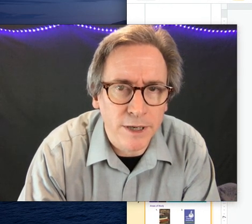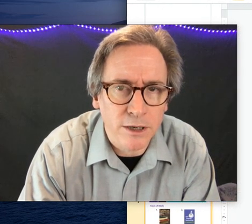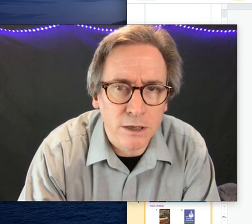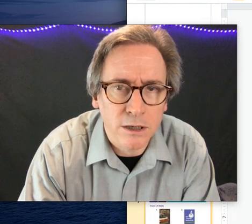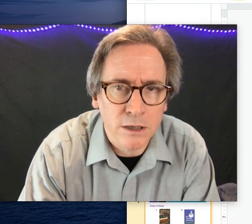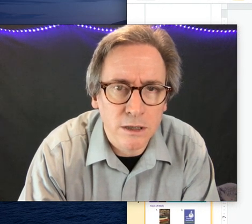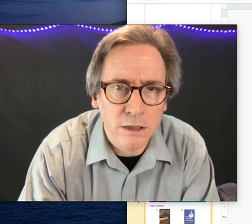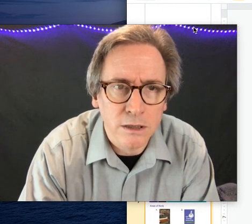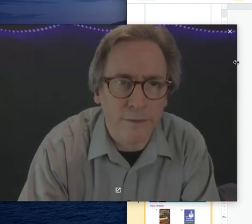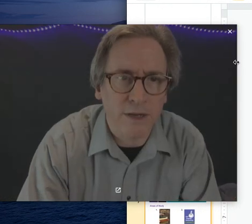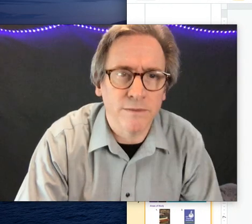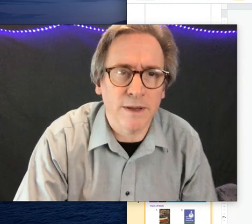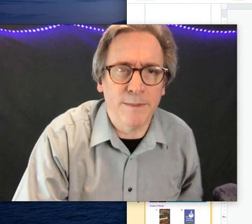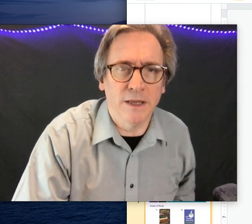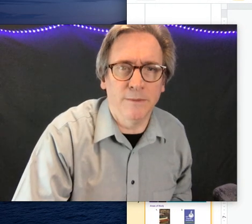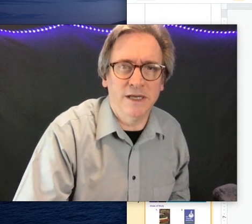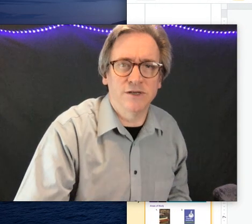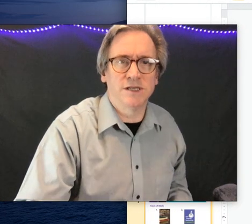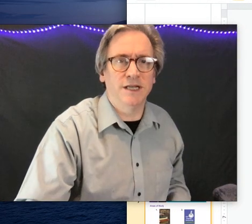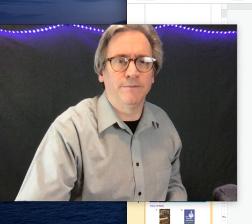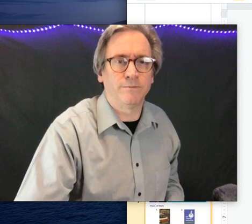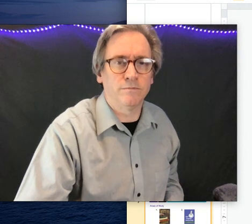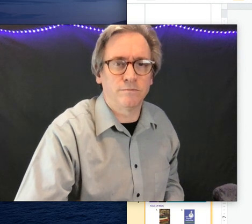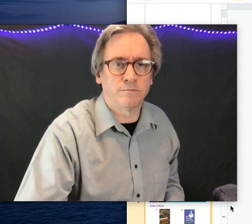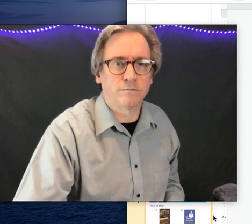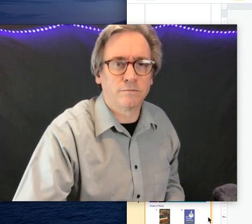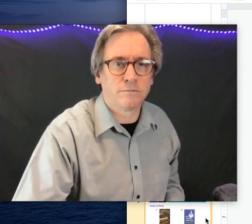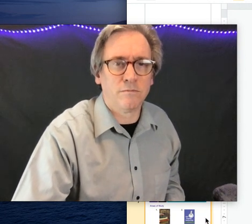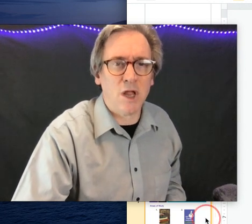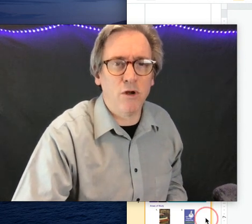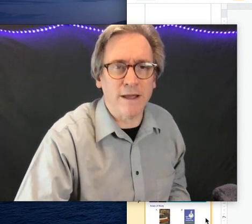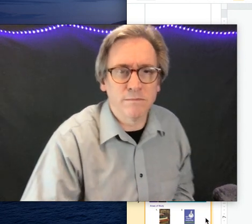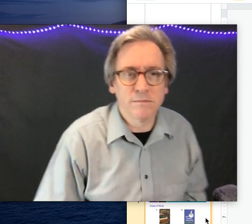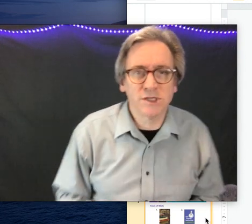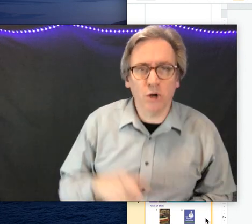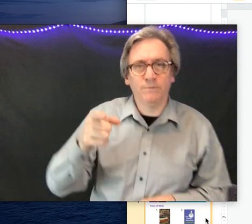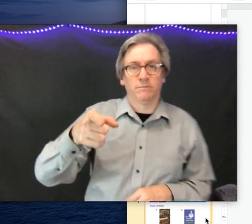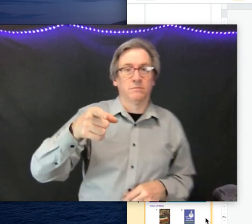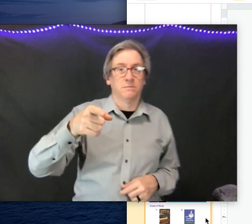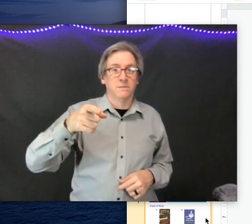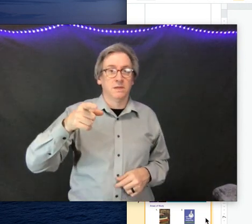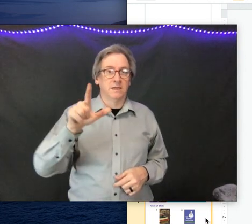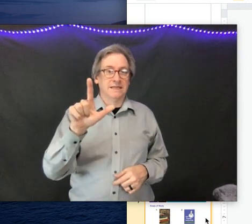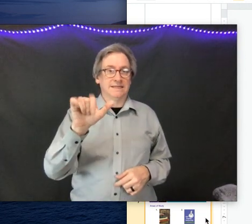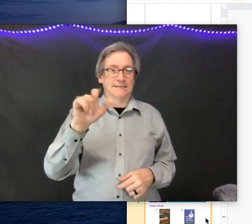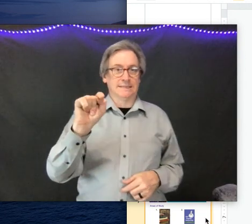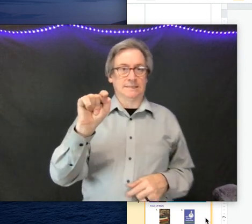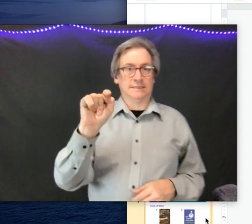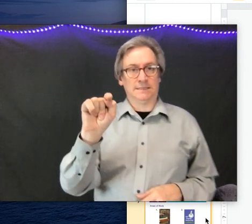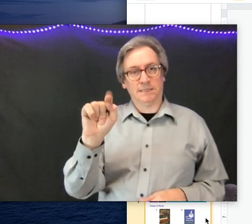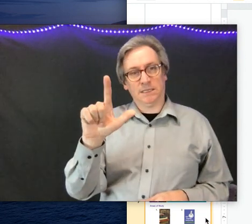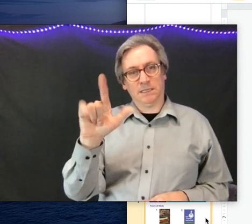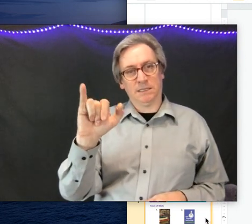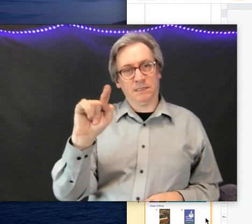bit bigger. There we go. That may be a little bit easier to see. Okay. So